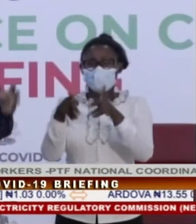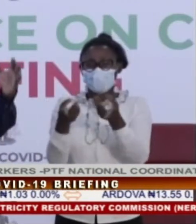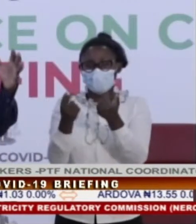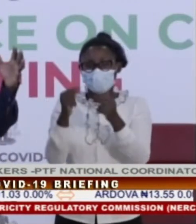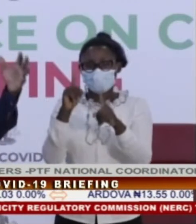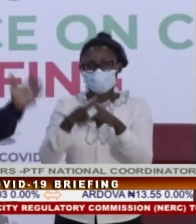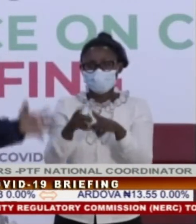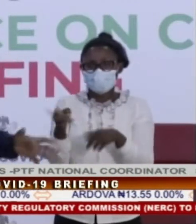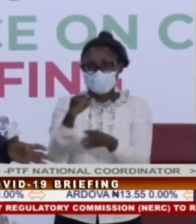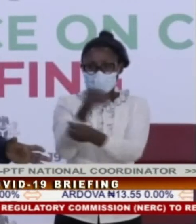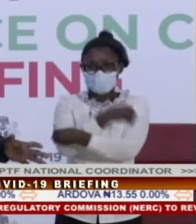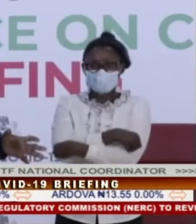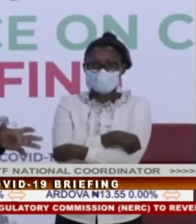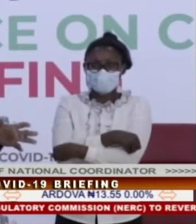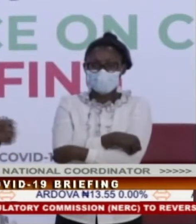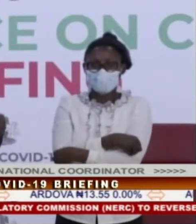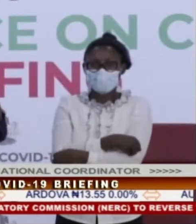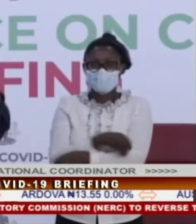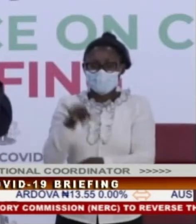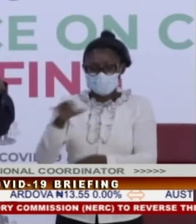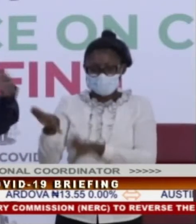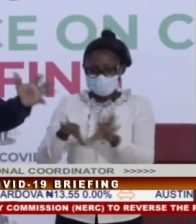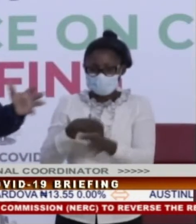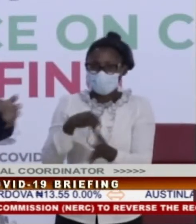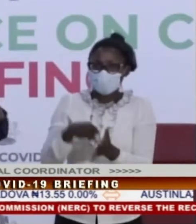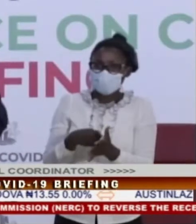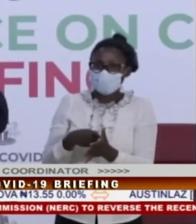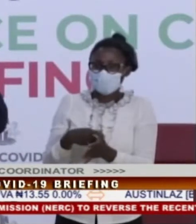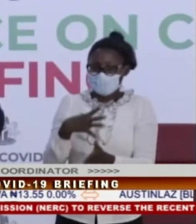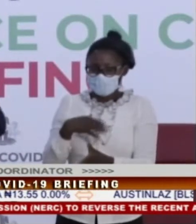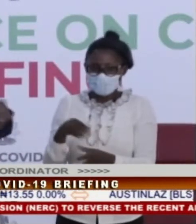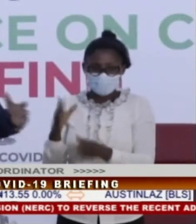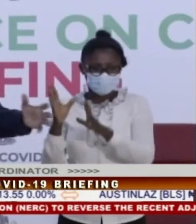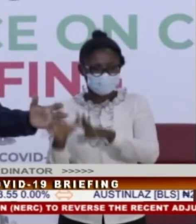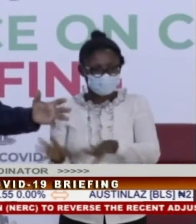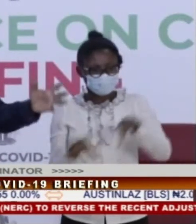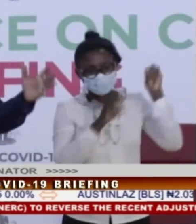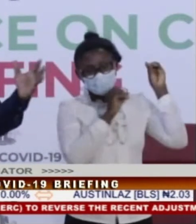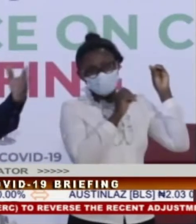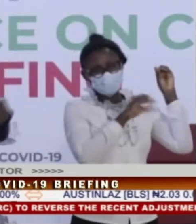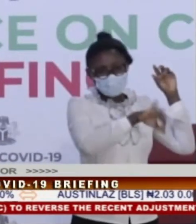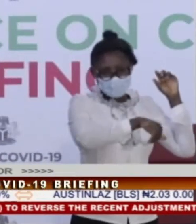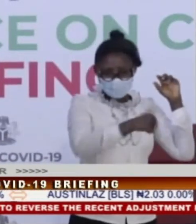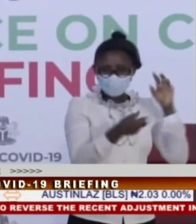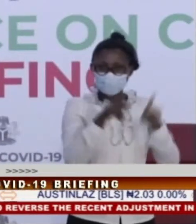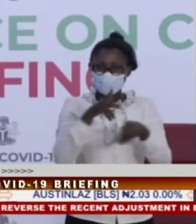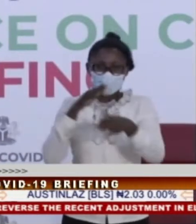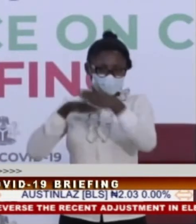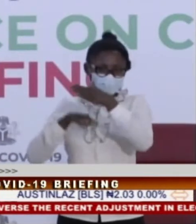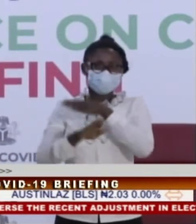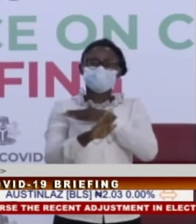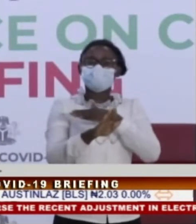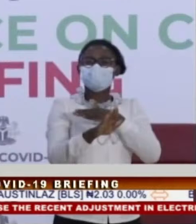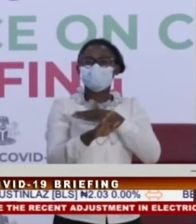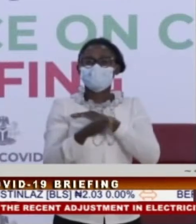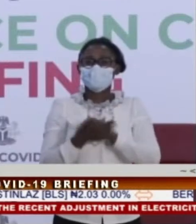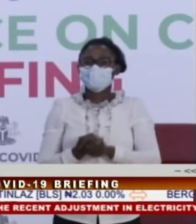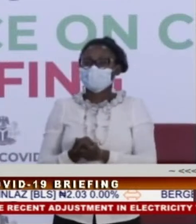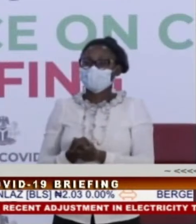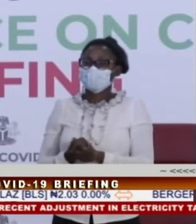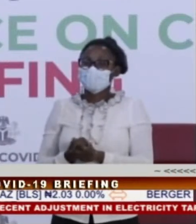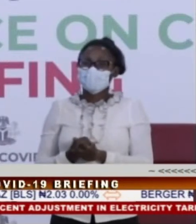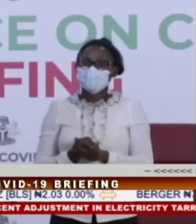you will be told the time. And it was so designed in such a way that they would have